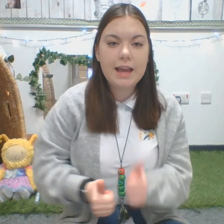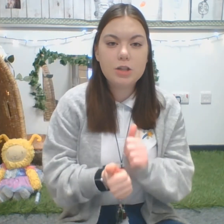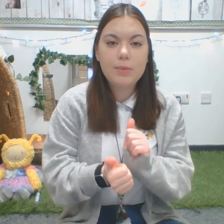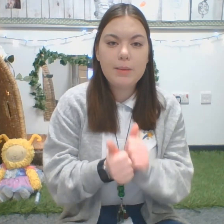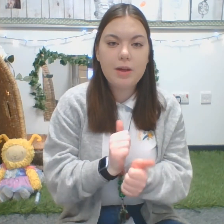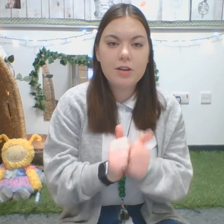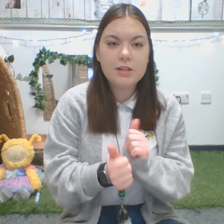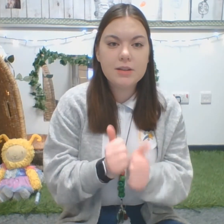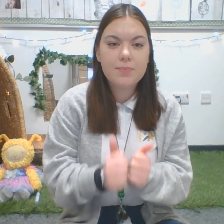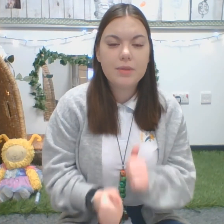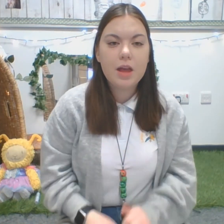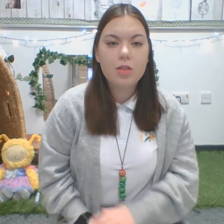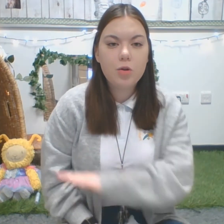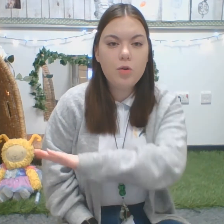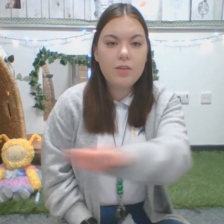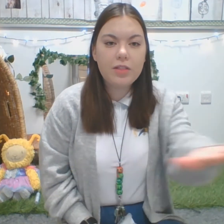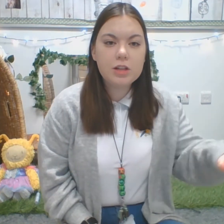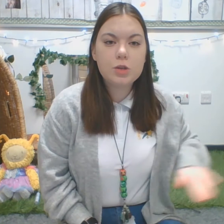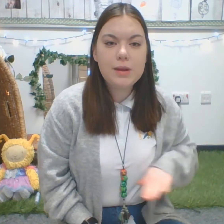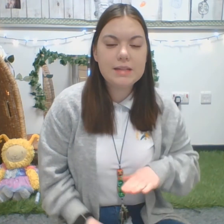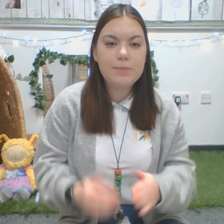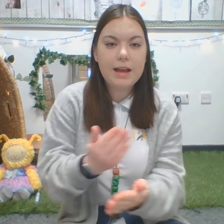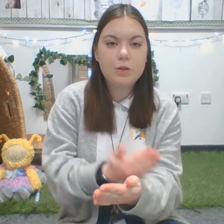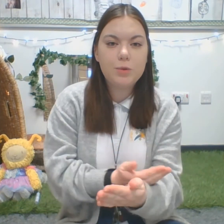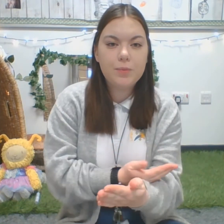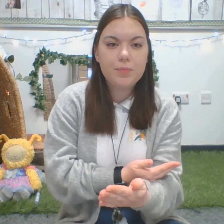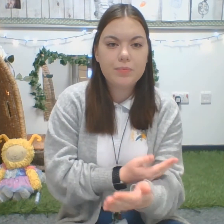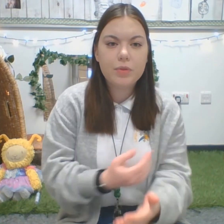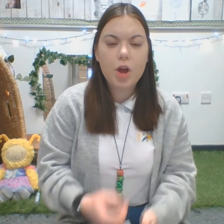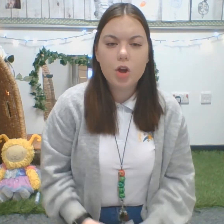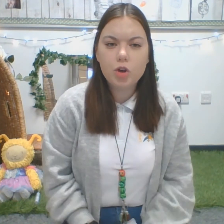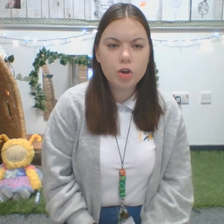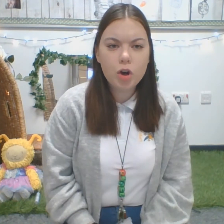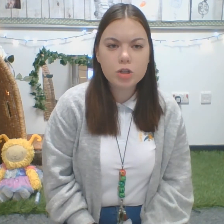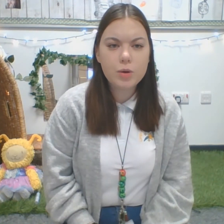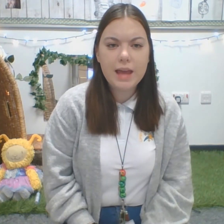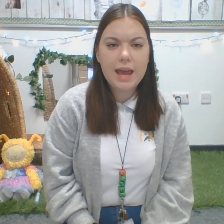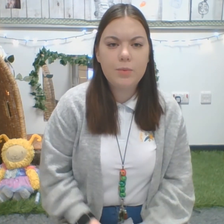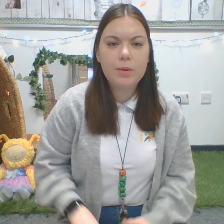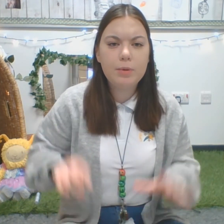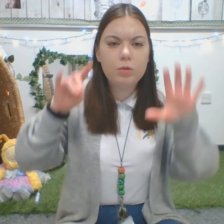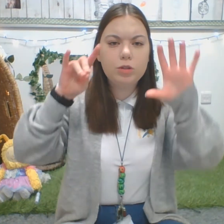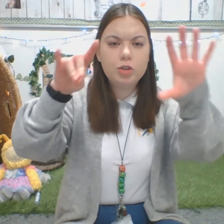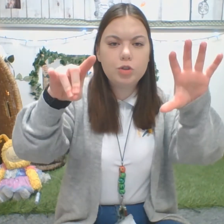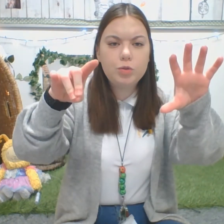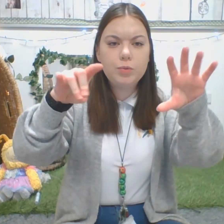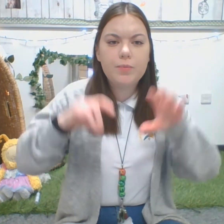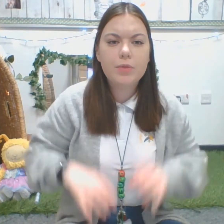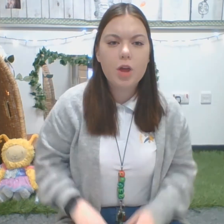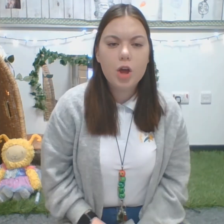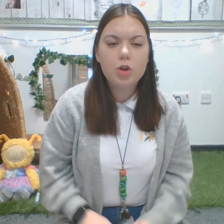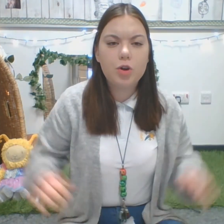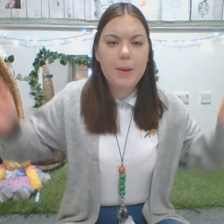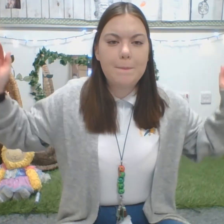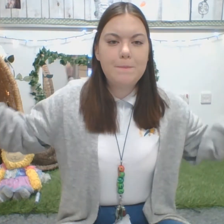my brothers. They're over at the sweet meadow. You're not going anywhere below the troll. You're the